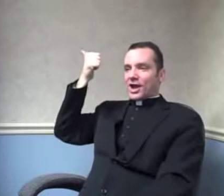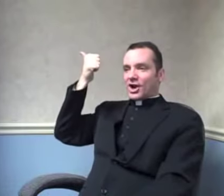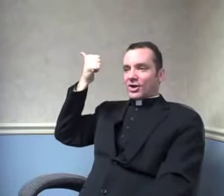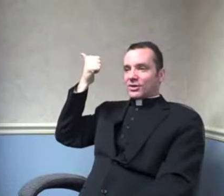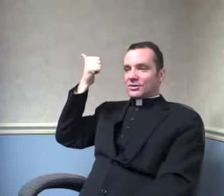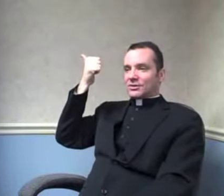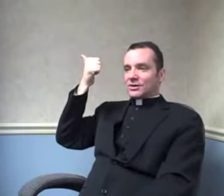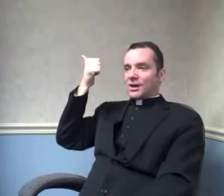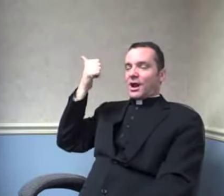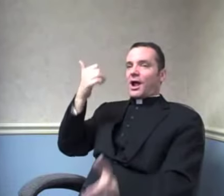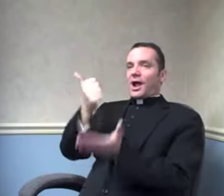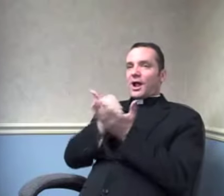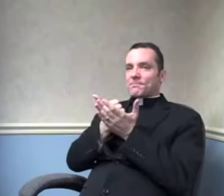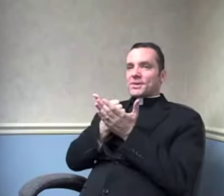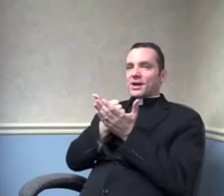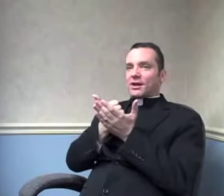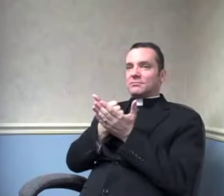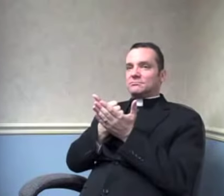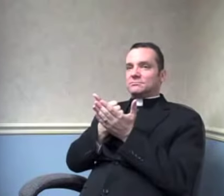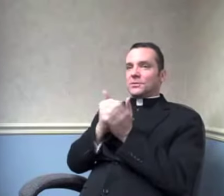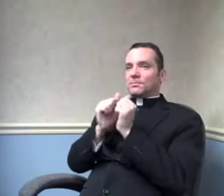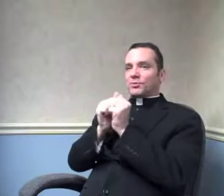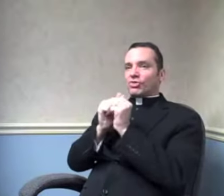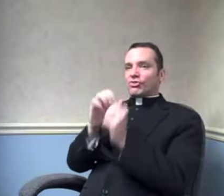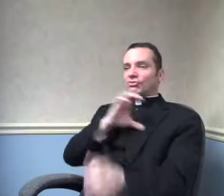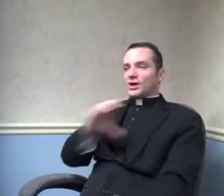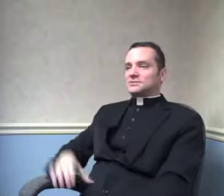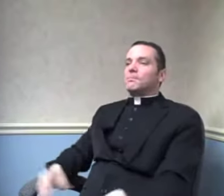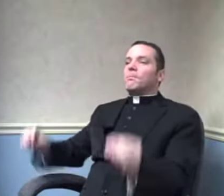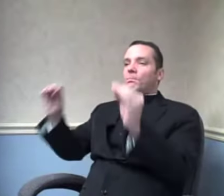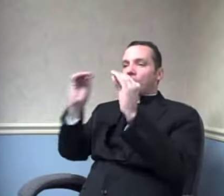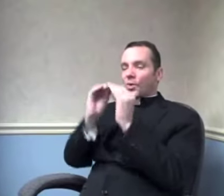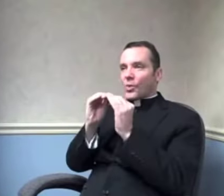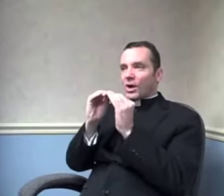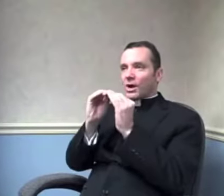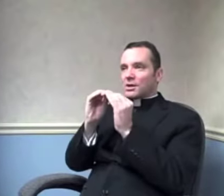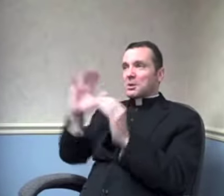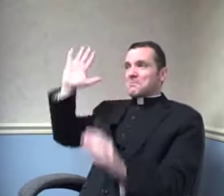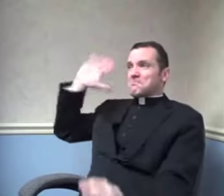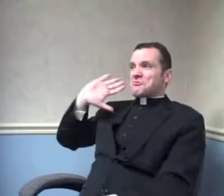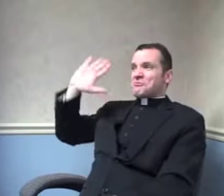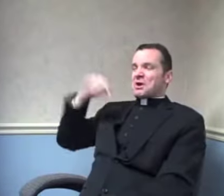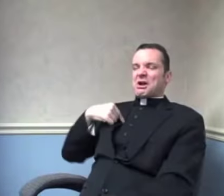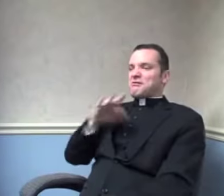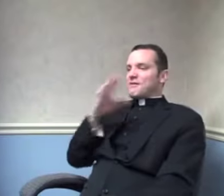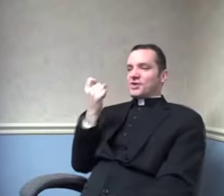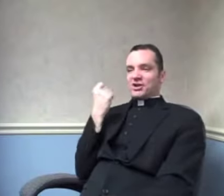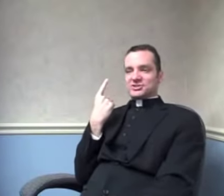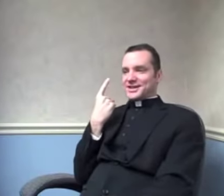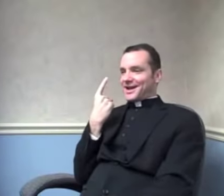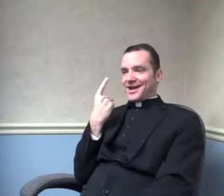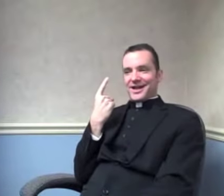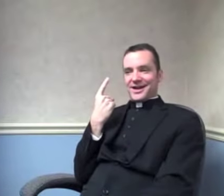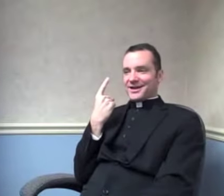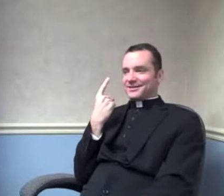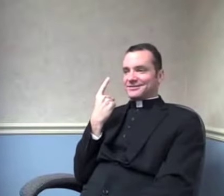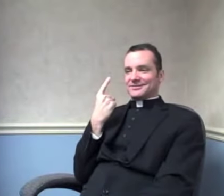helped them understand Christ better, helped them be with Christ more, whereas before they